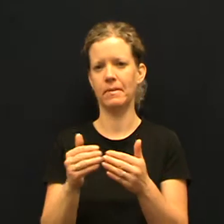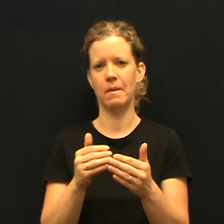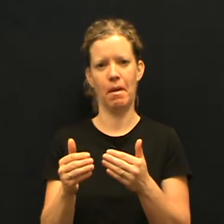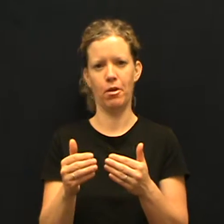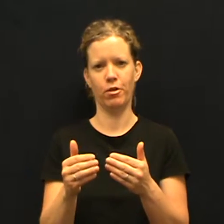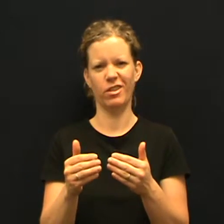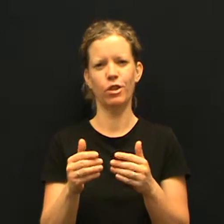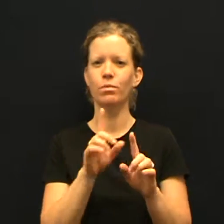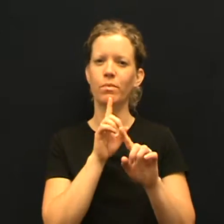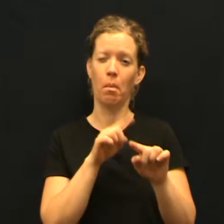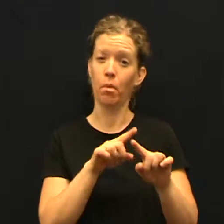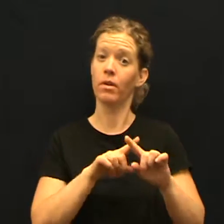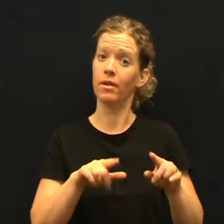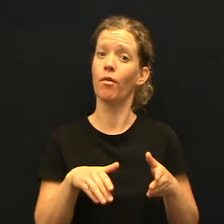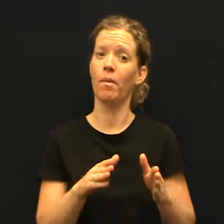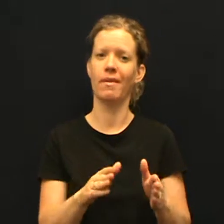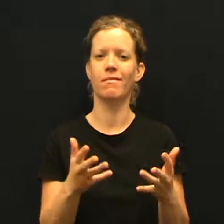within the statement itself.